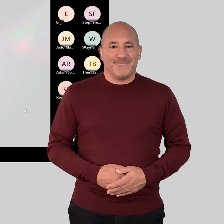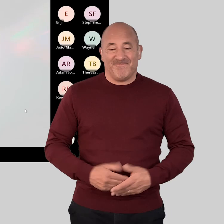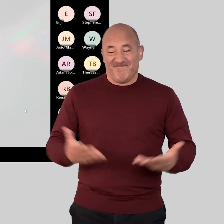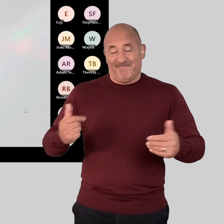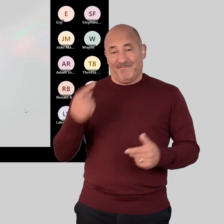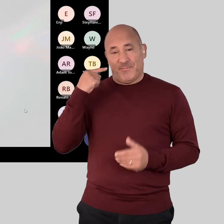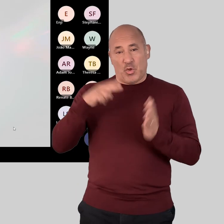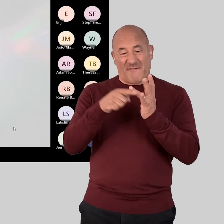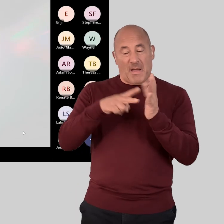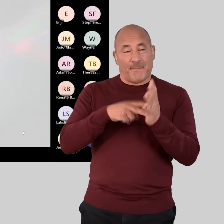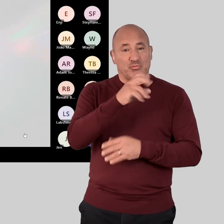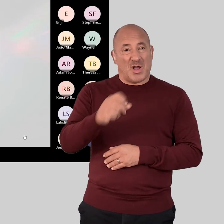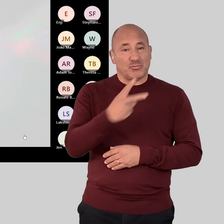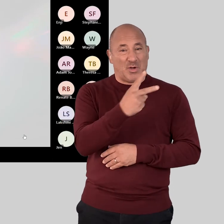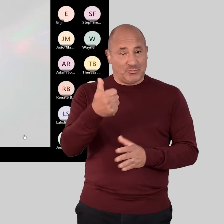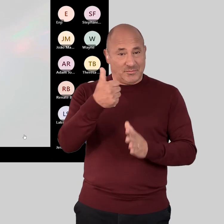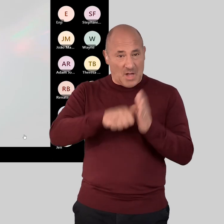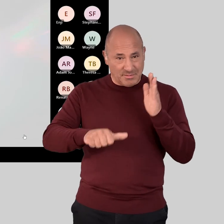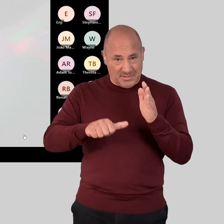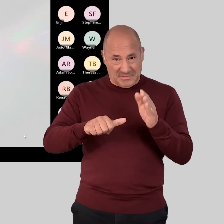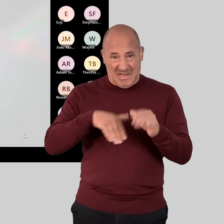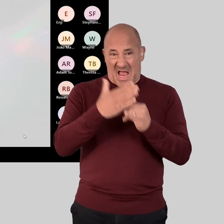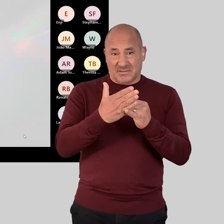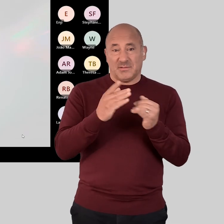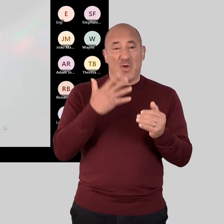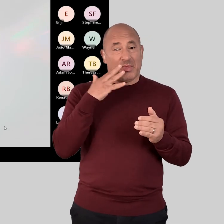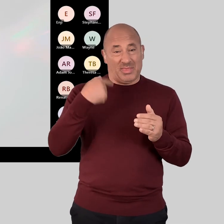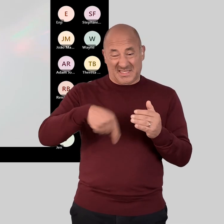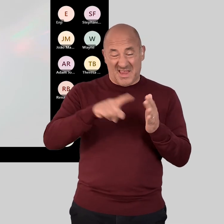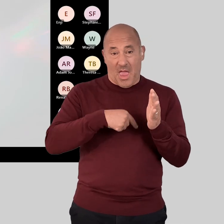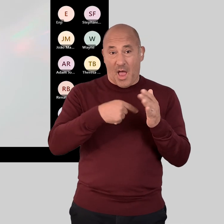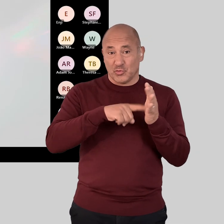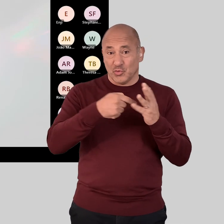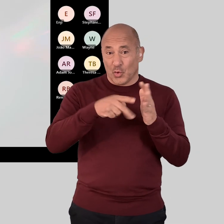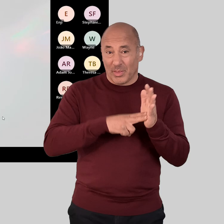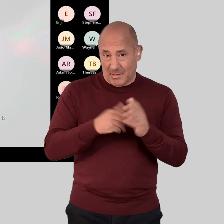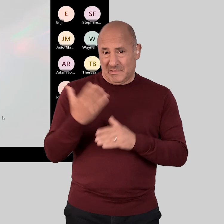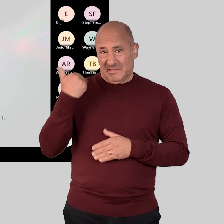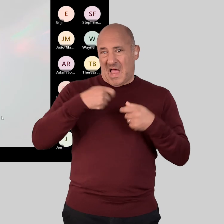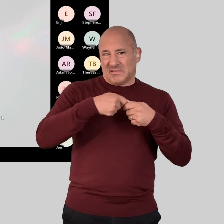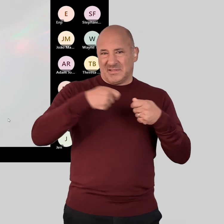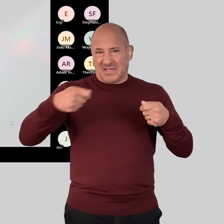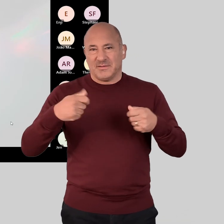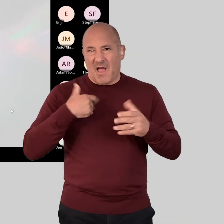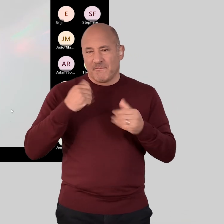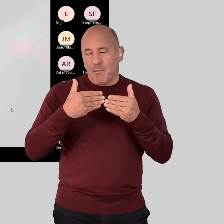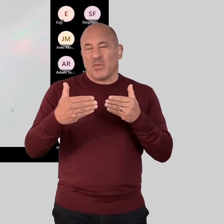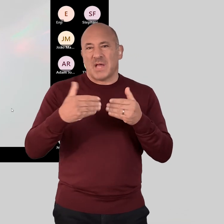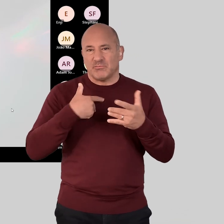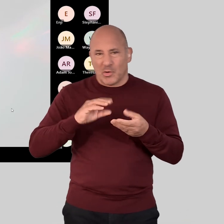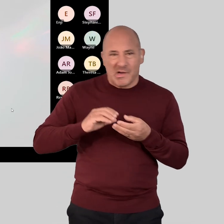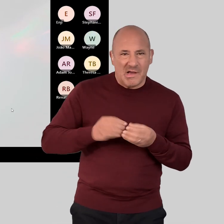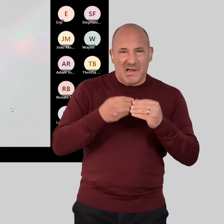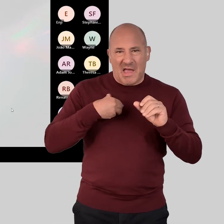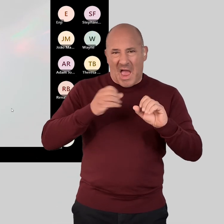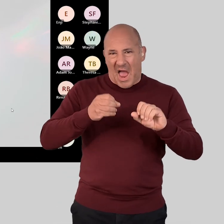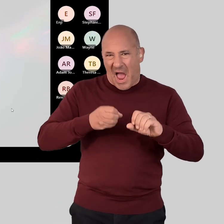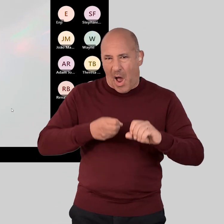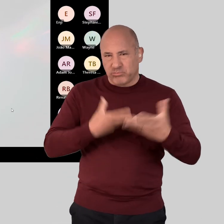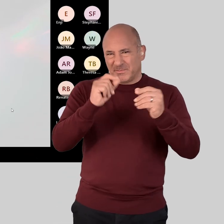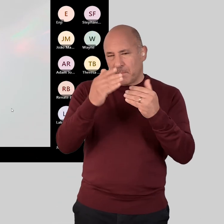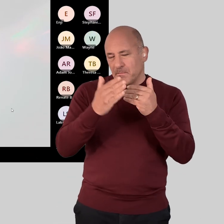So it began in November 2022 and it ends in June of this year. It was